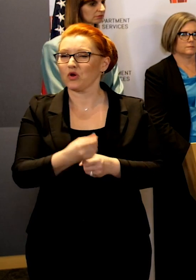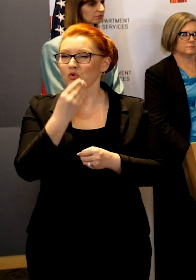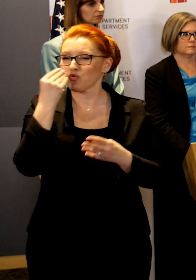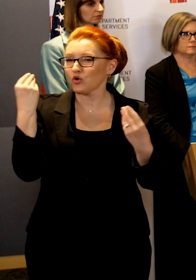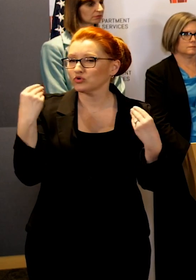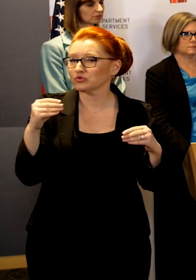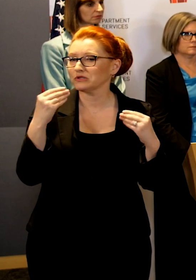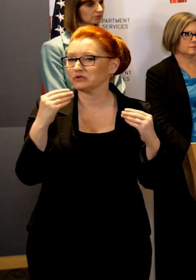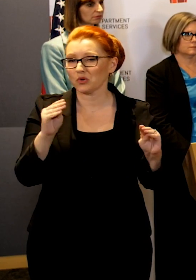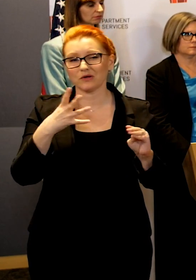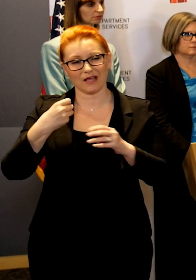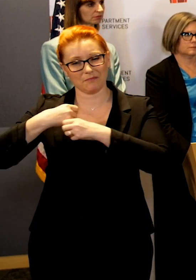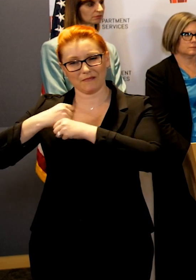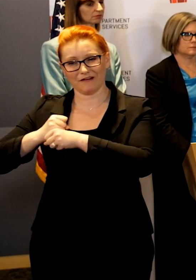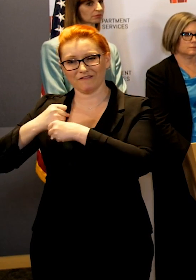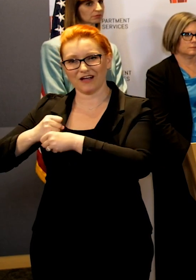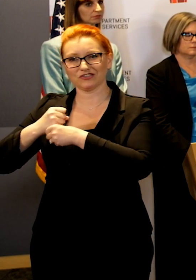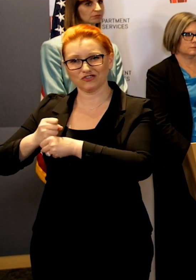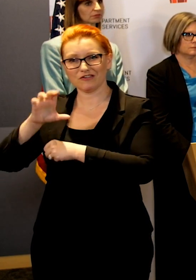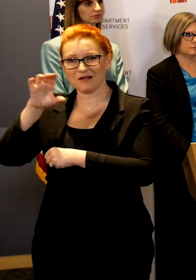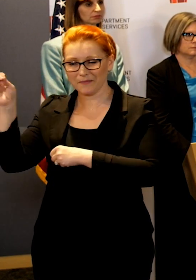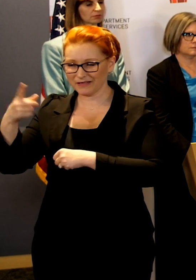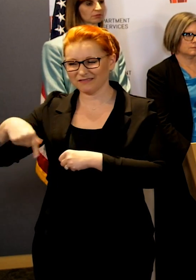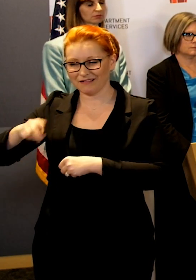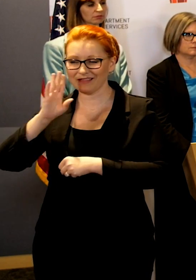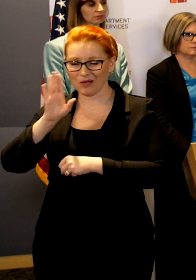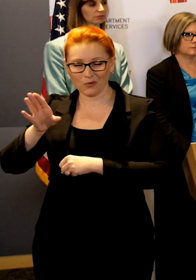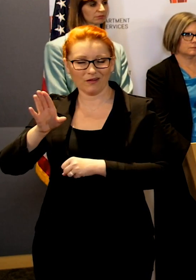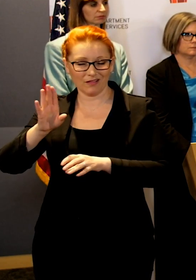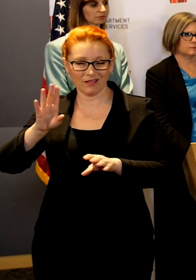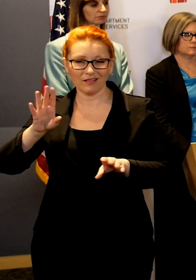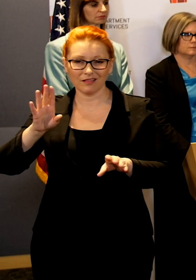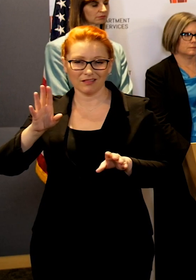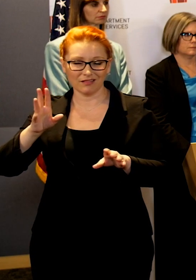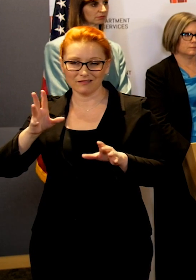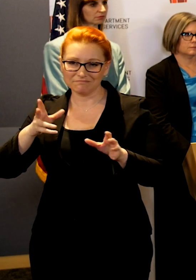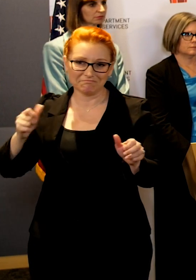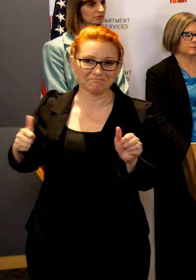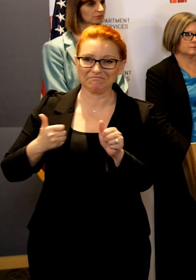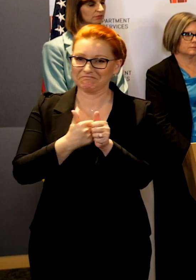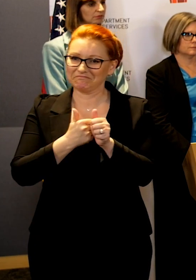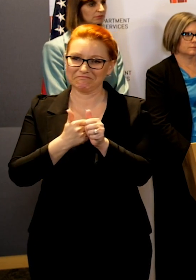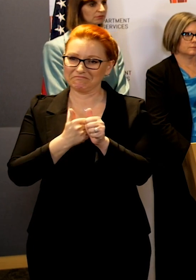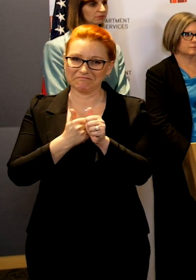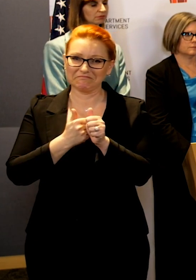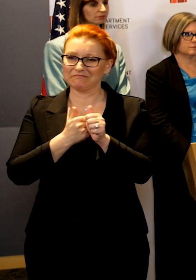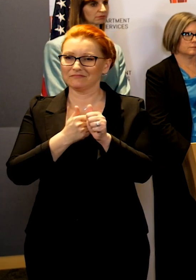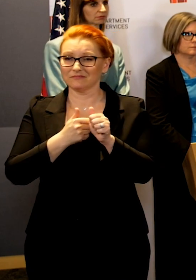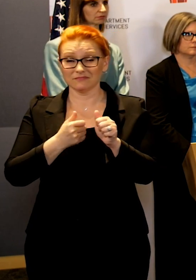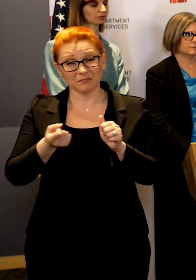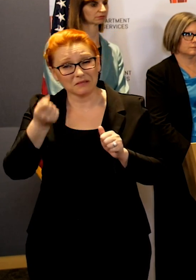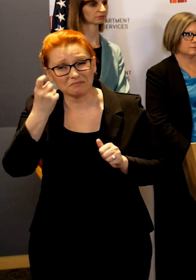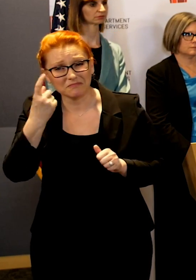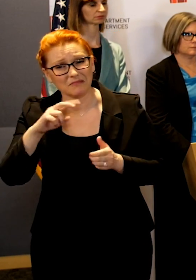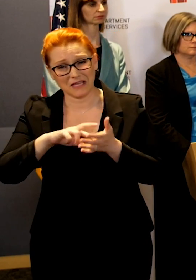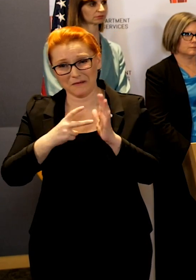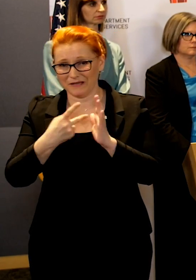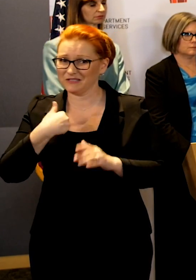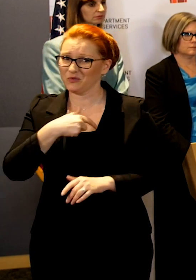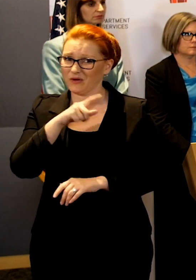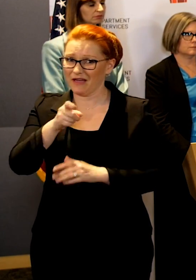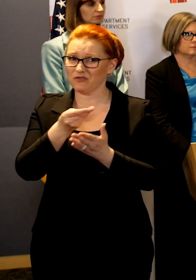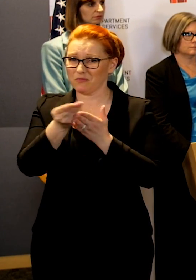in our manufacturers, that they will be able to more than keep up, but we've got to buy on a